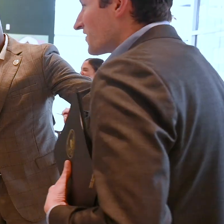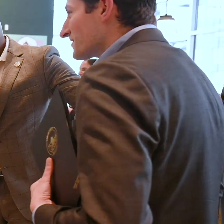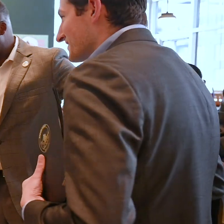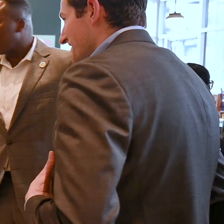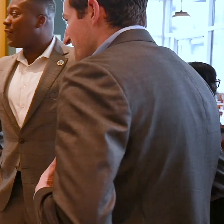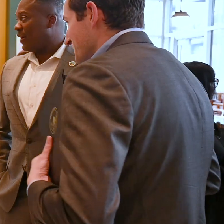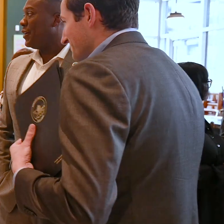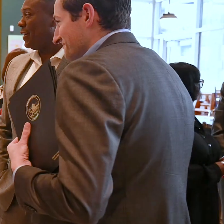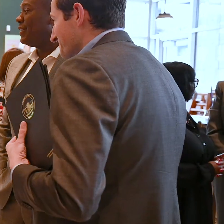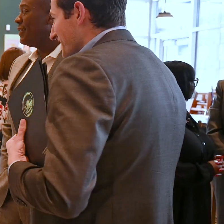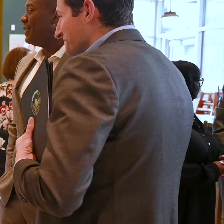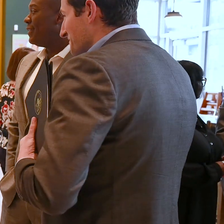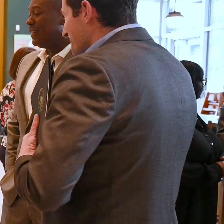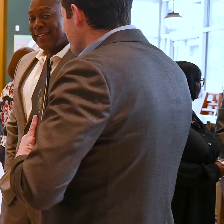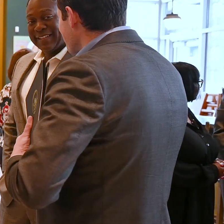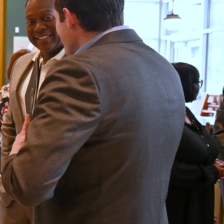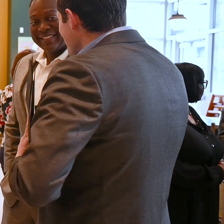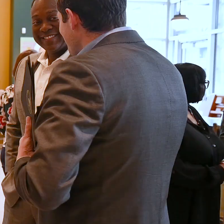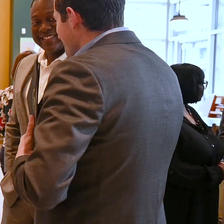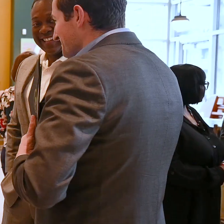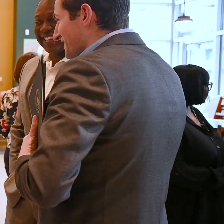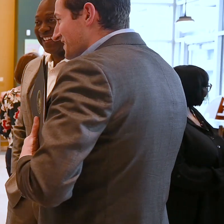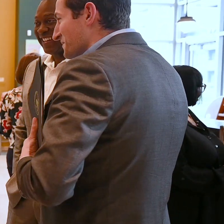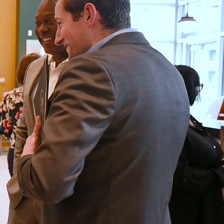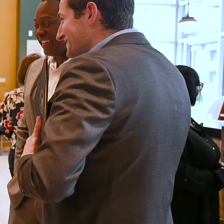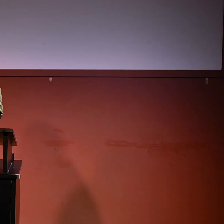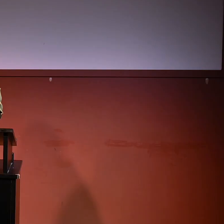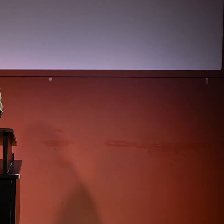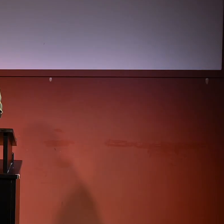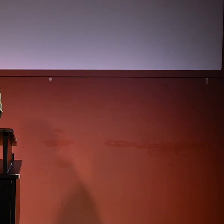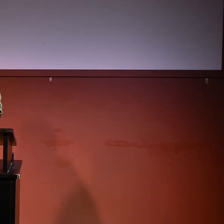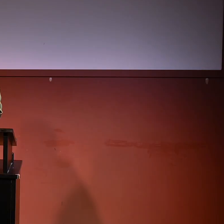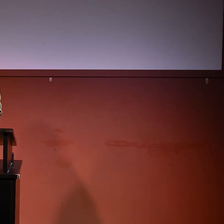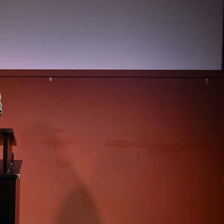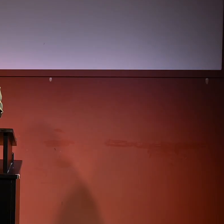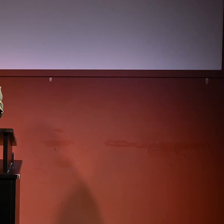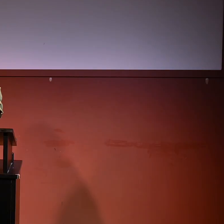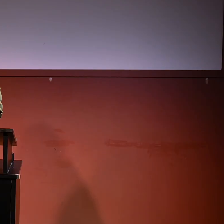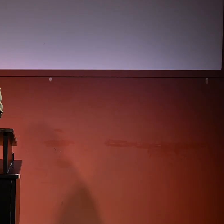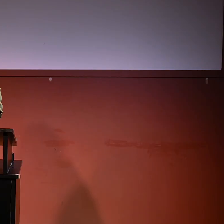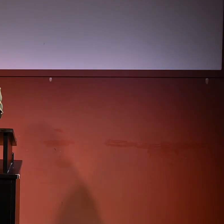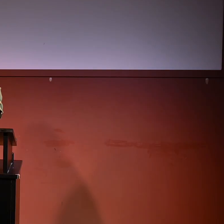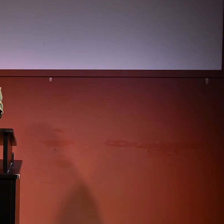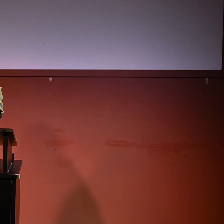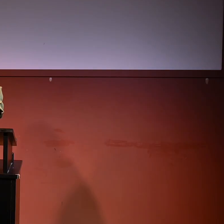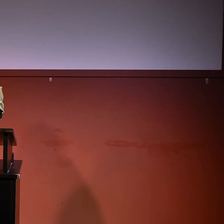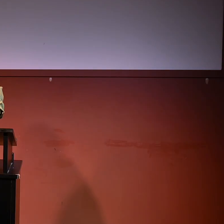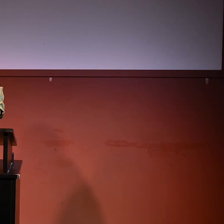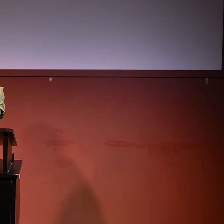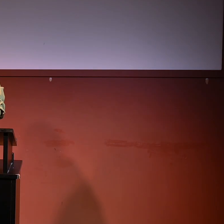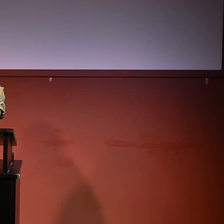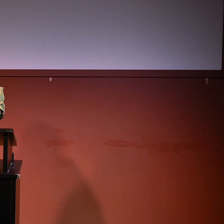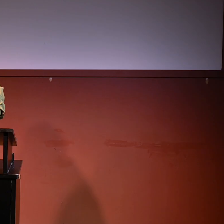this school year that will inspire and uplift our community, just as we did with My End Win over this past year. But